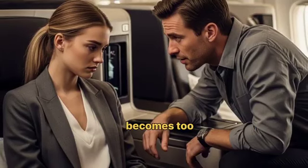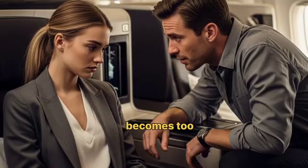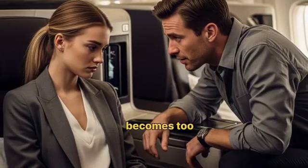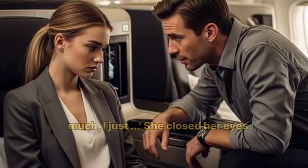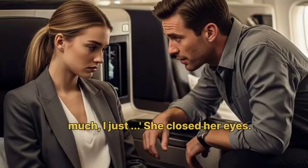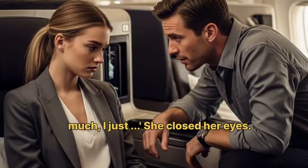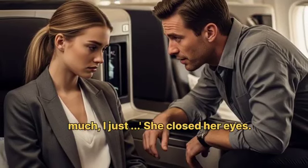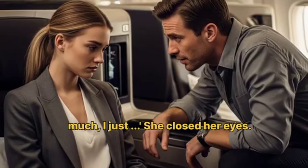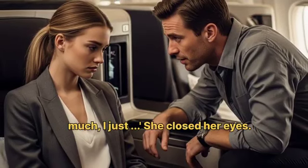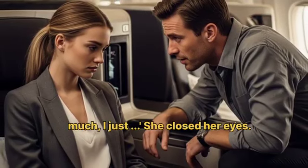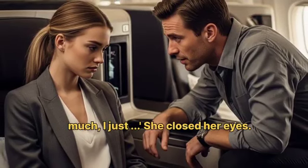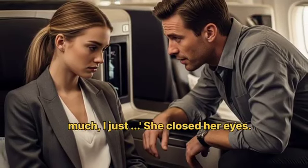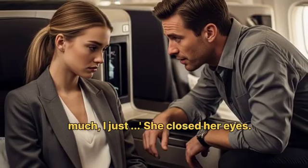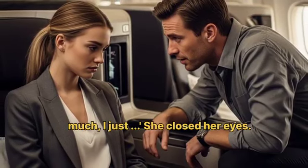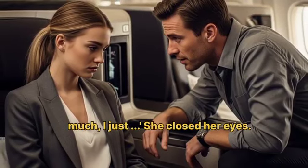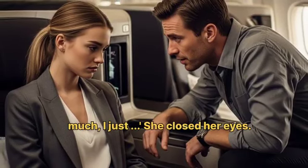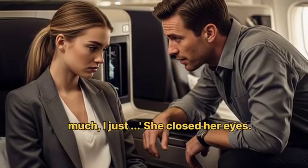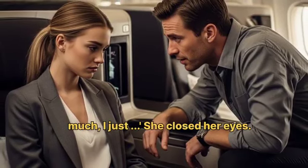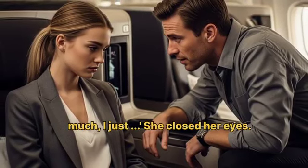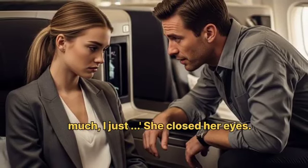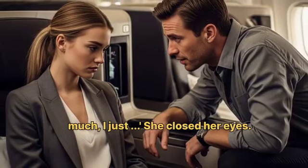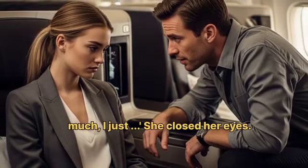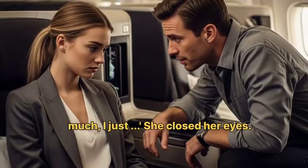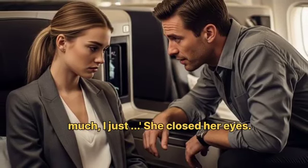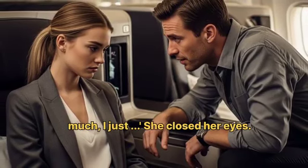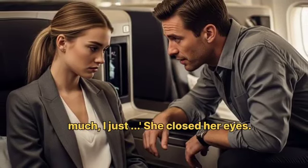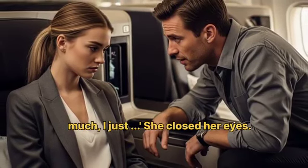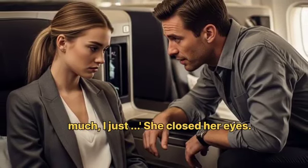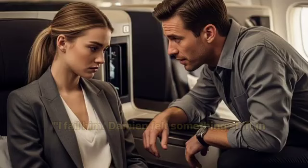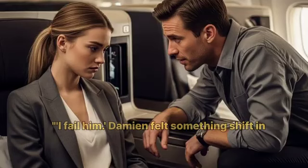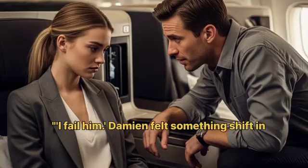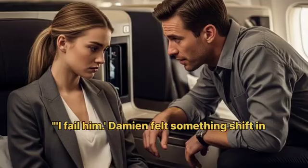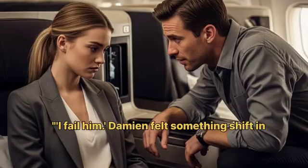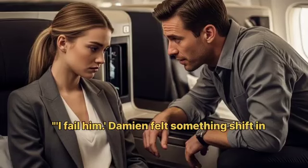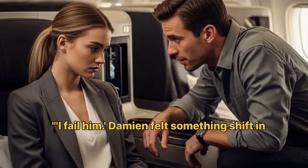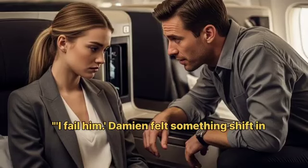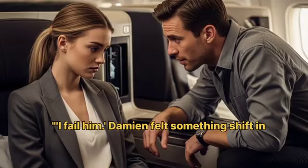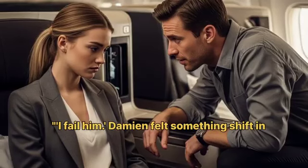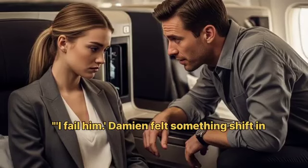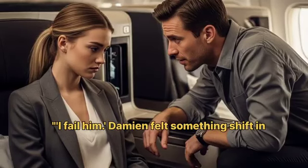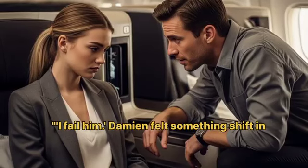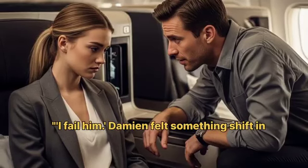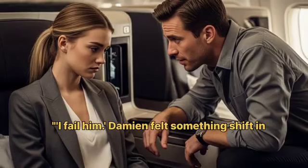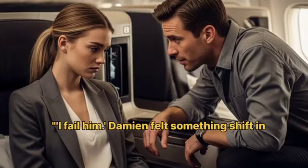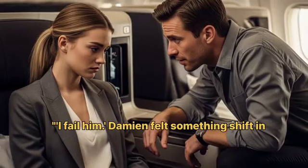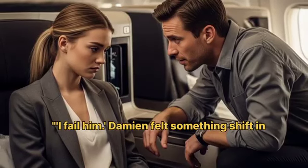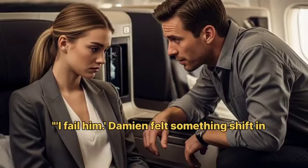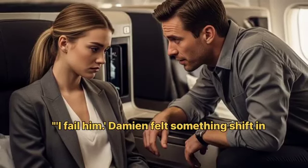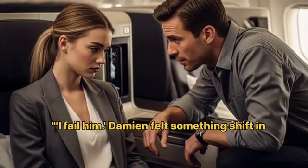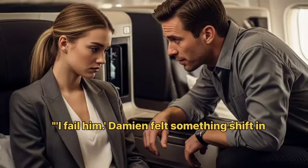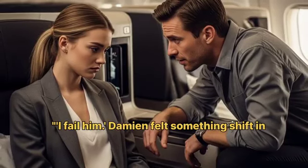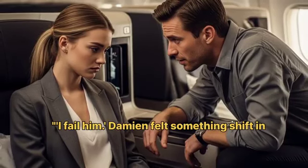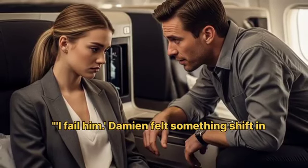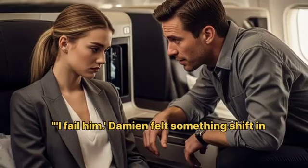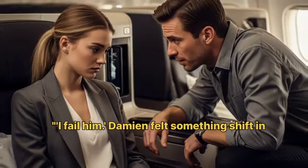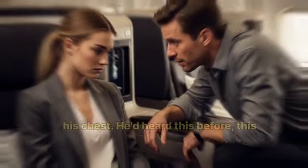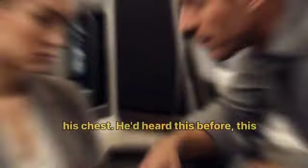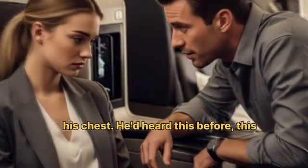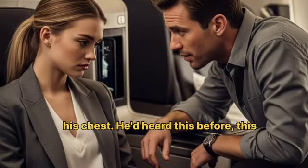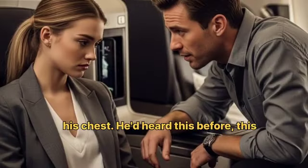too much, She closed her eyes. "I fail him." Damien felt something shift in his